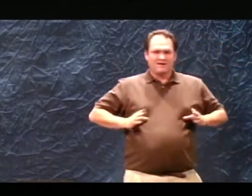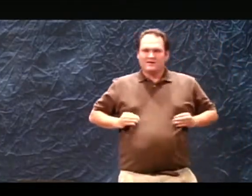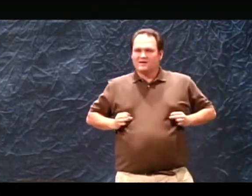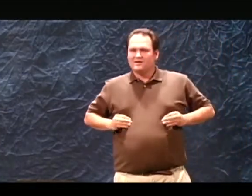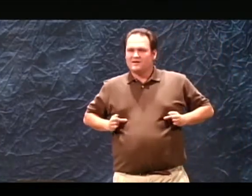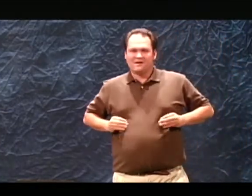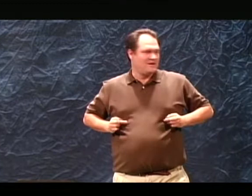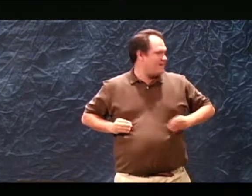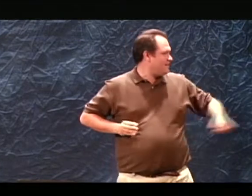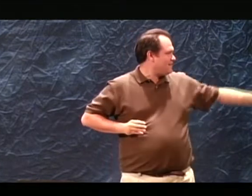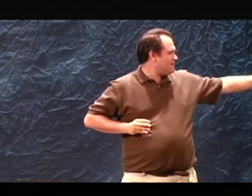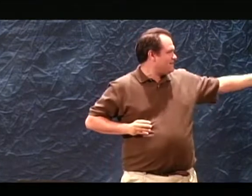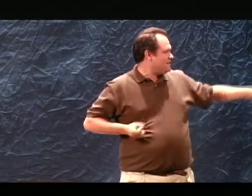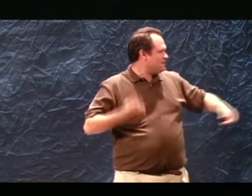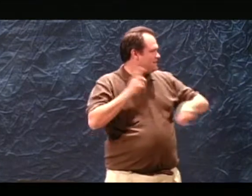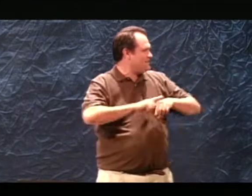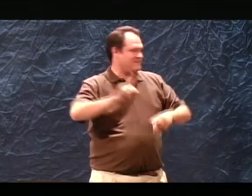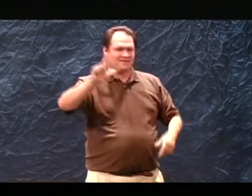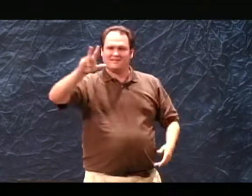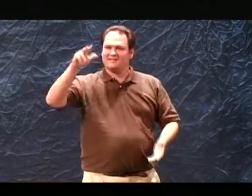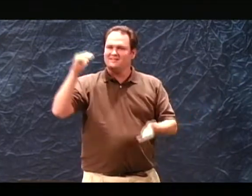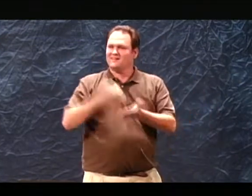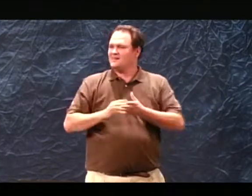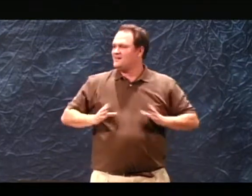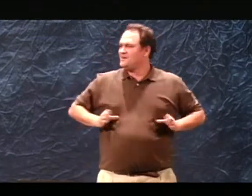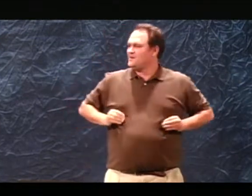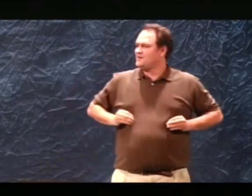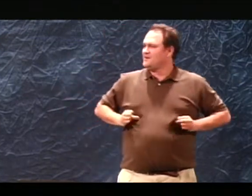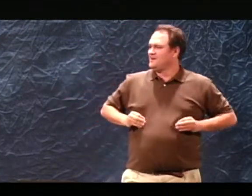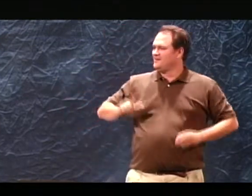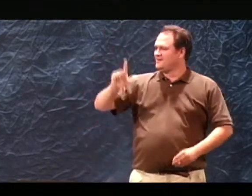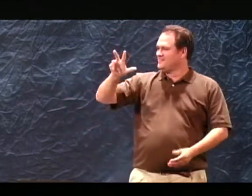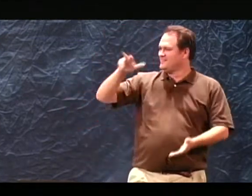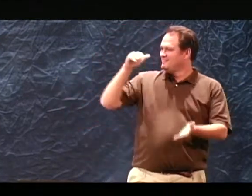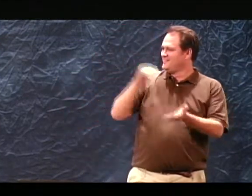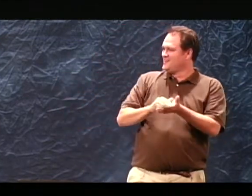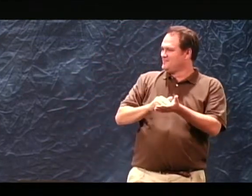you breathe 23 000 times